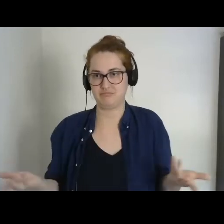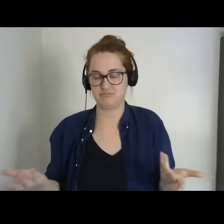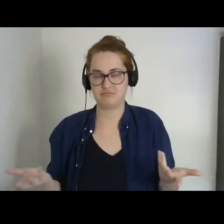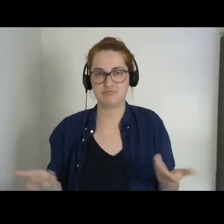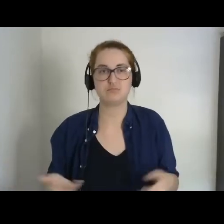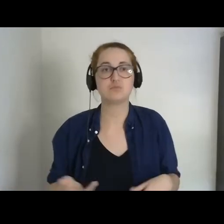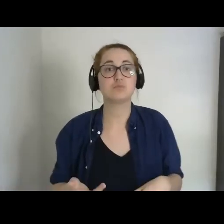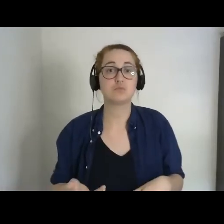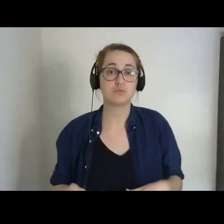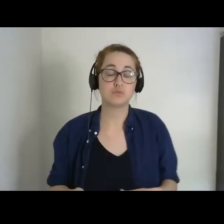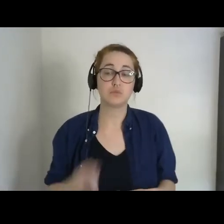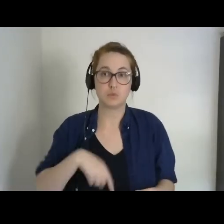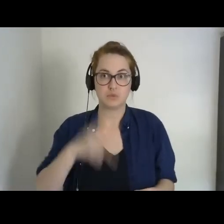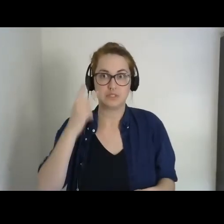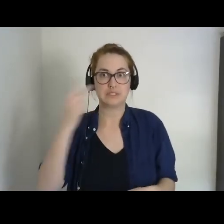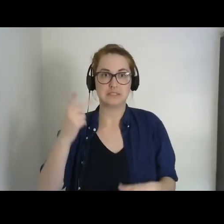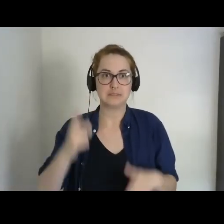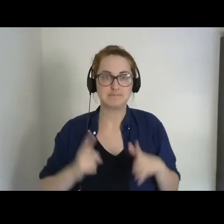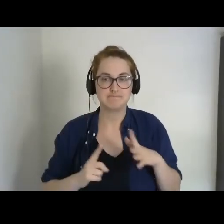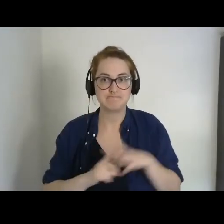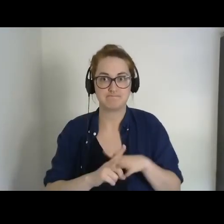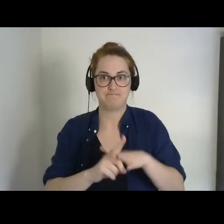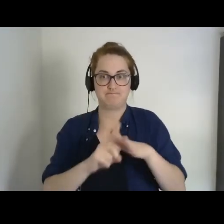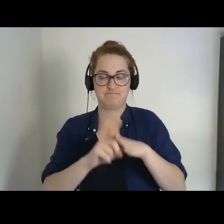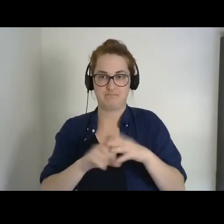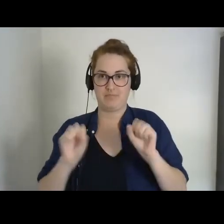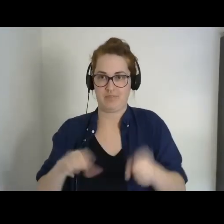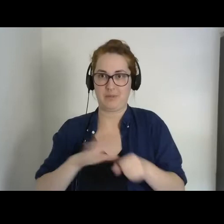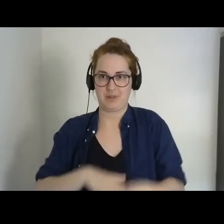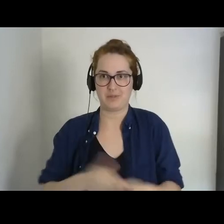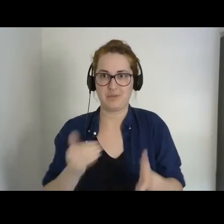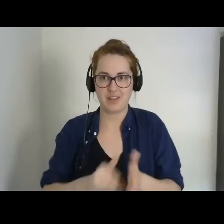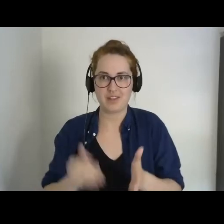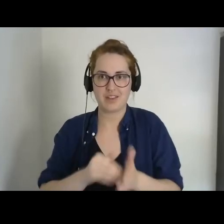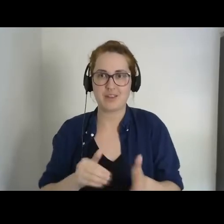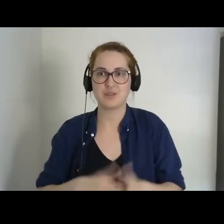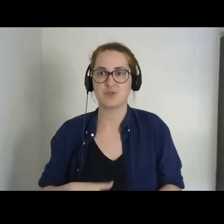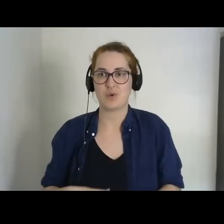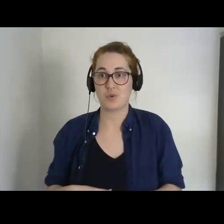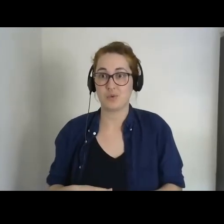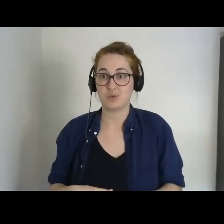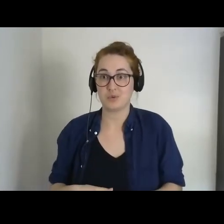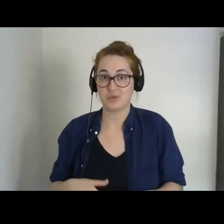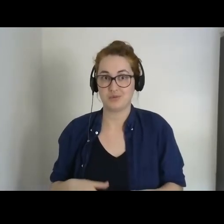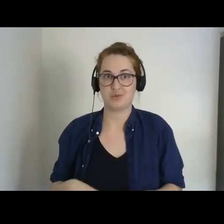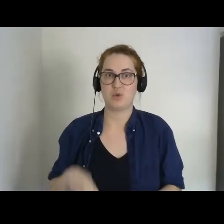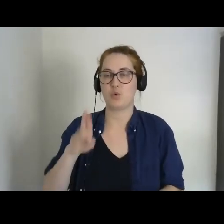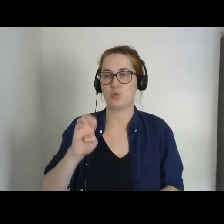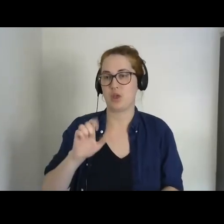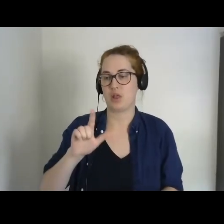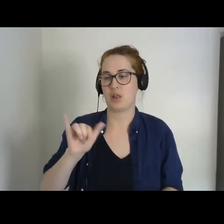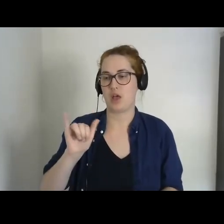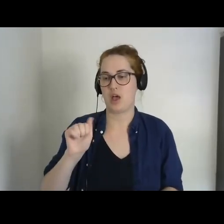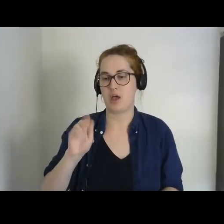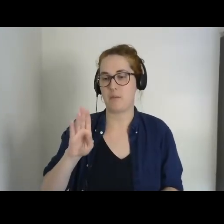how institutional ableism manifests is that reliability becomes a very live issue in both cases,